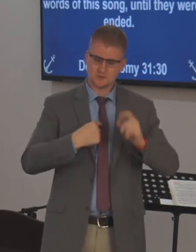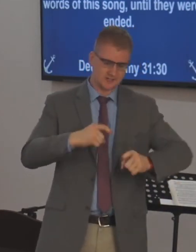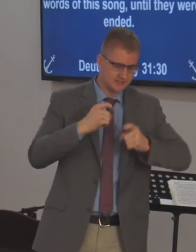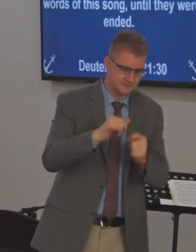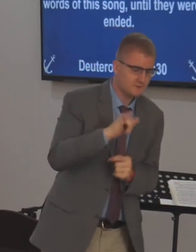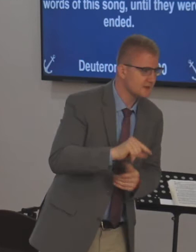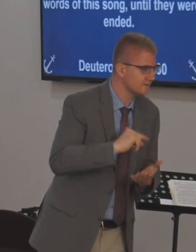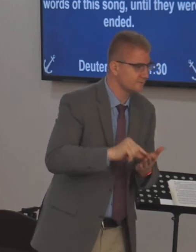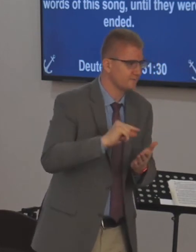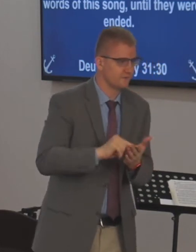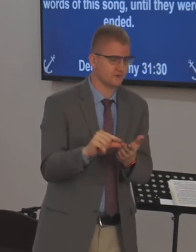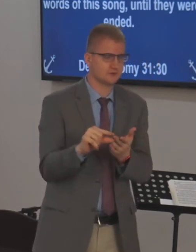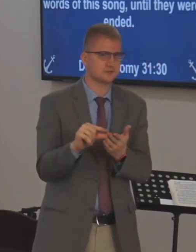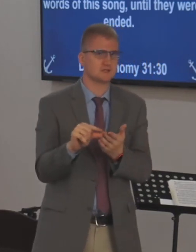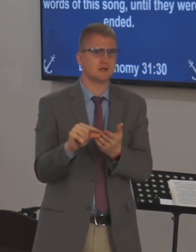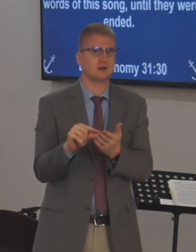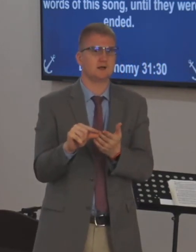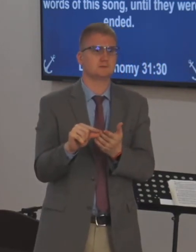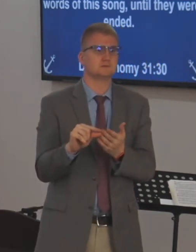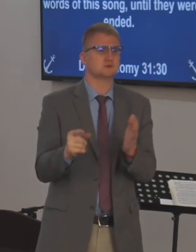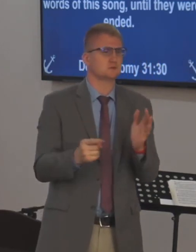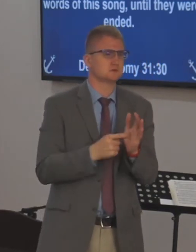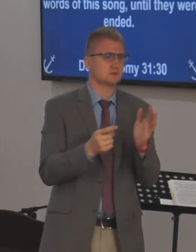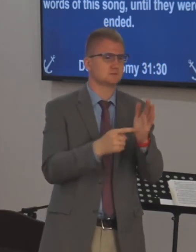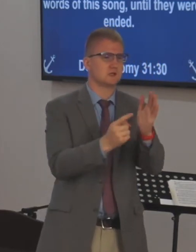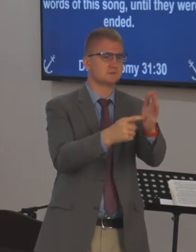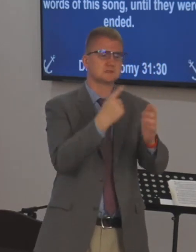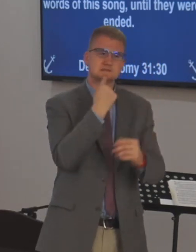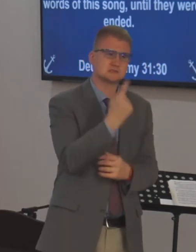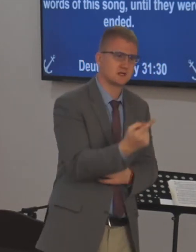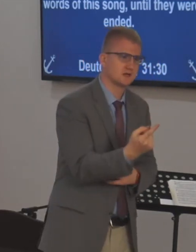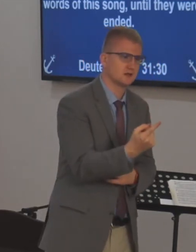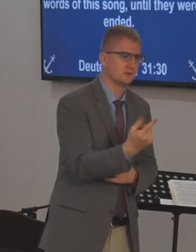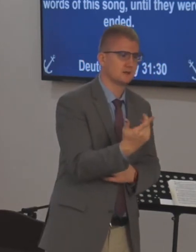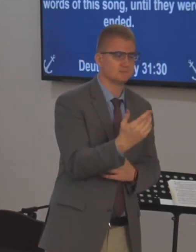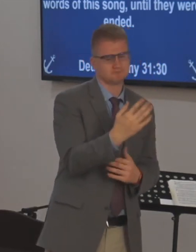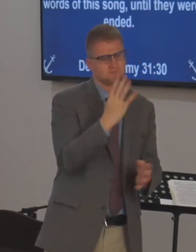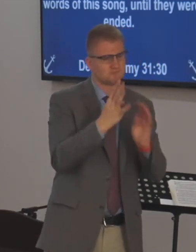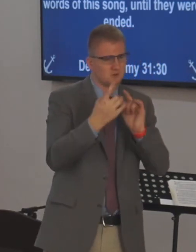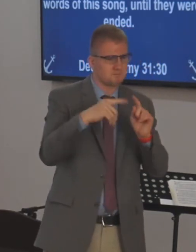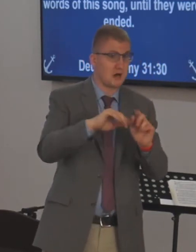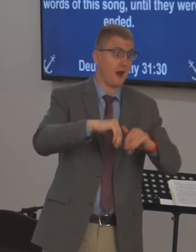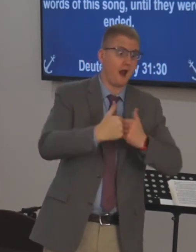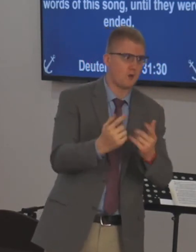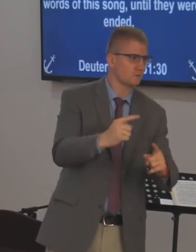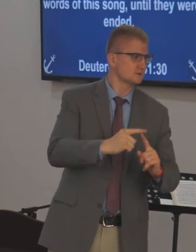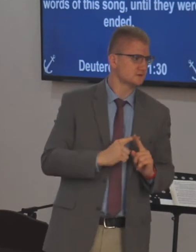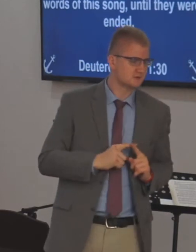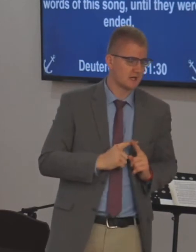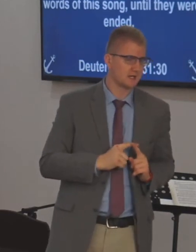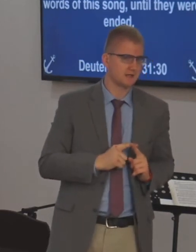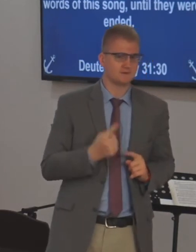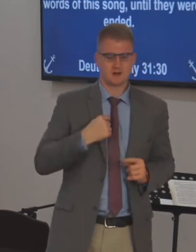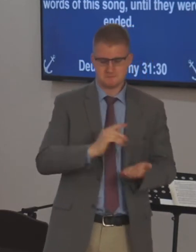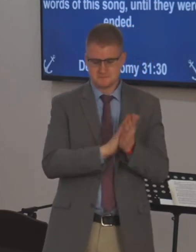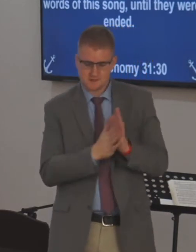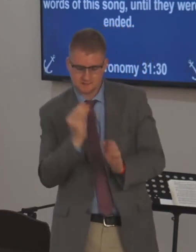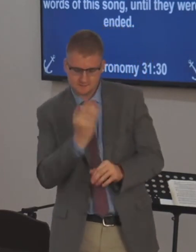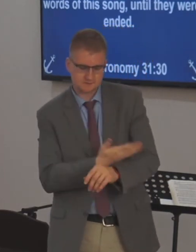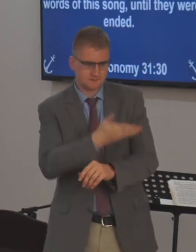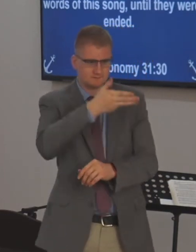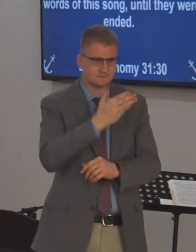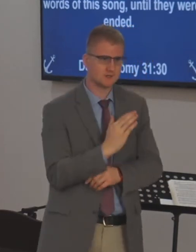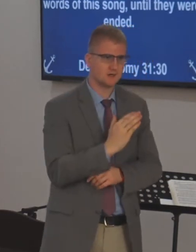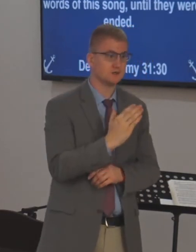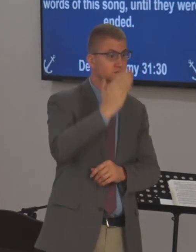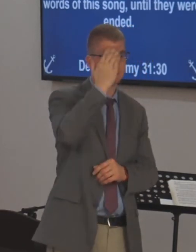that verse. Sometimes I tell them after I tell them about how I got saved. And I said, I had received him. I became a son of God. That's, as many